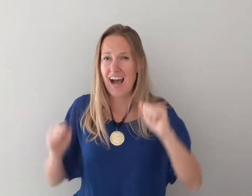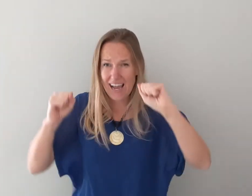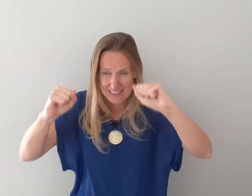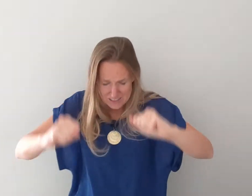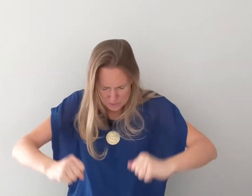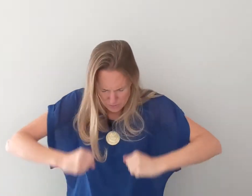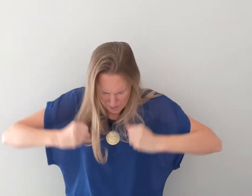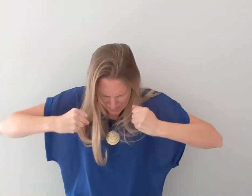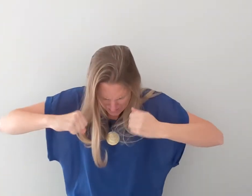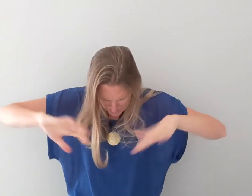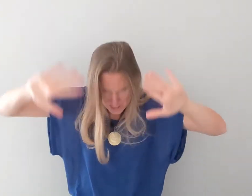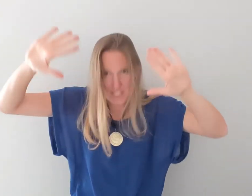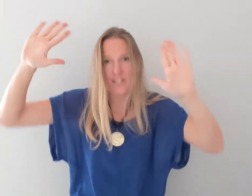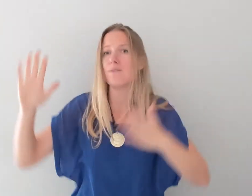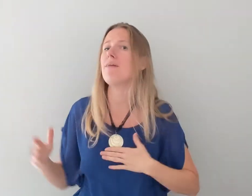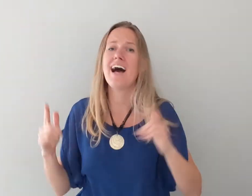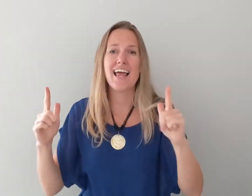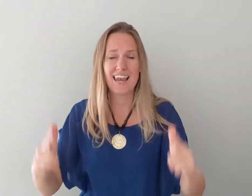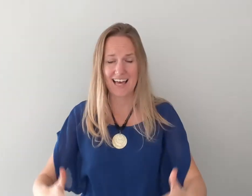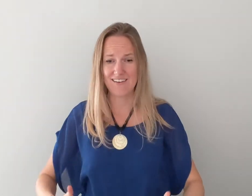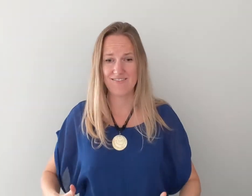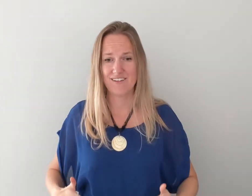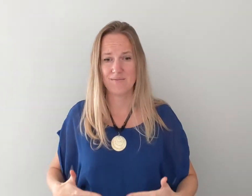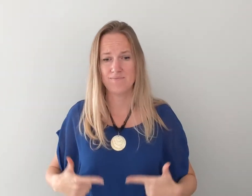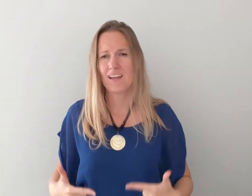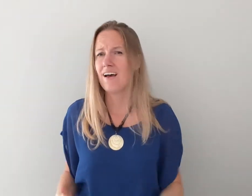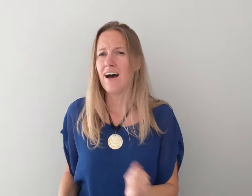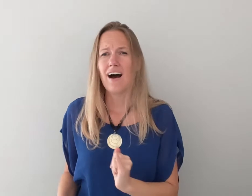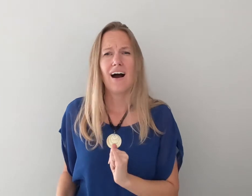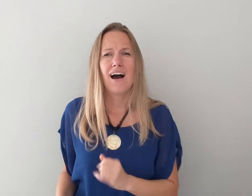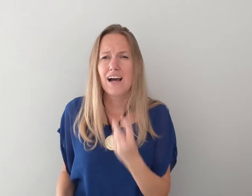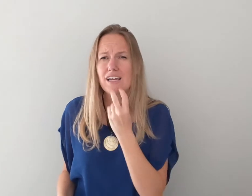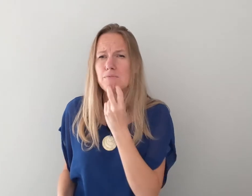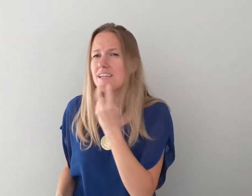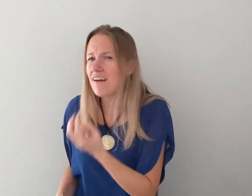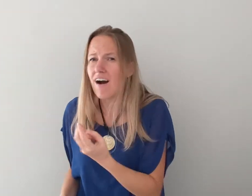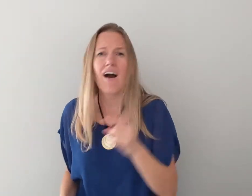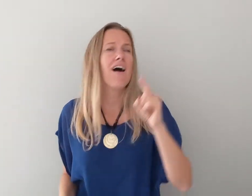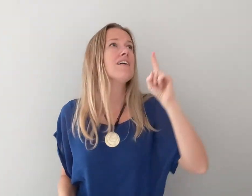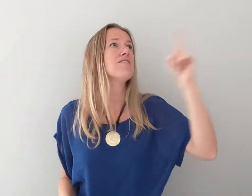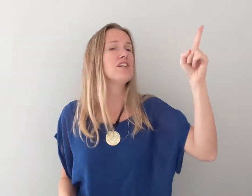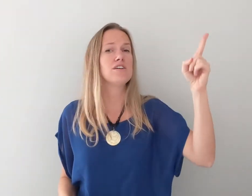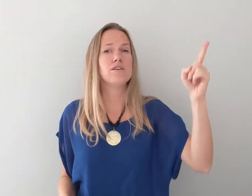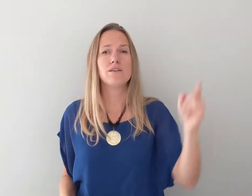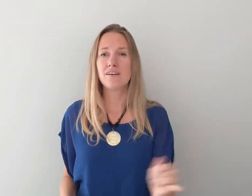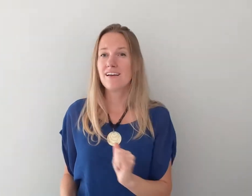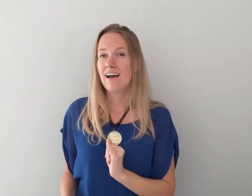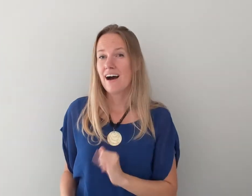I surrender my life. I'm in awe of you.